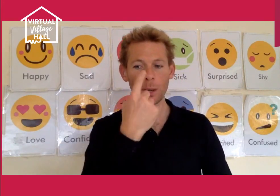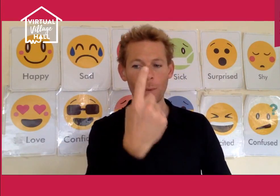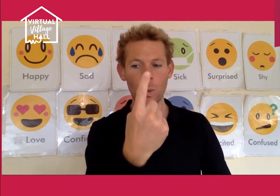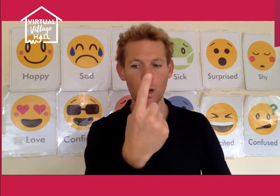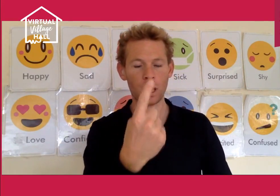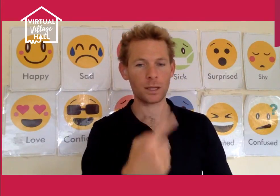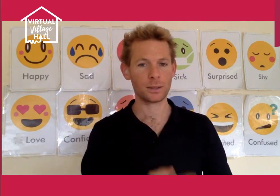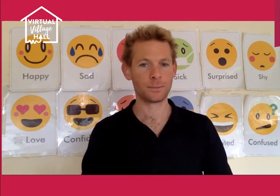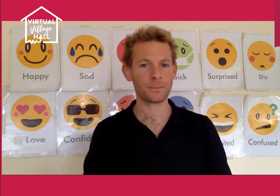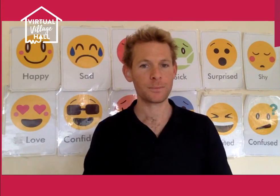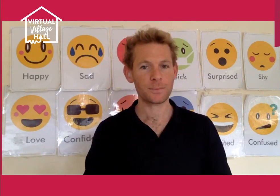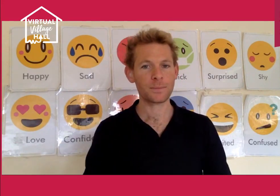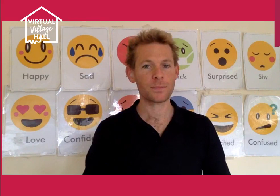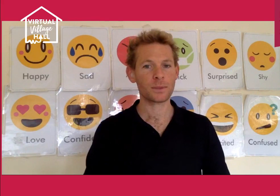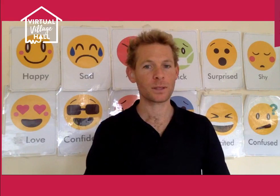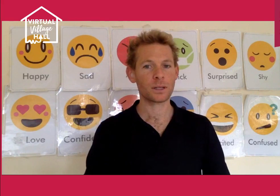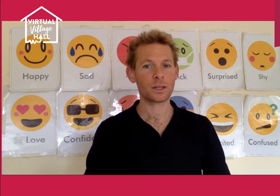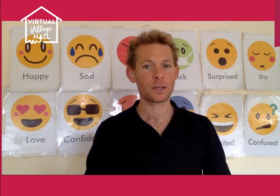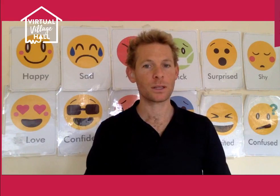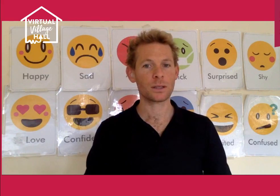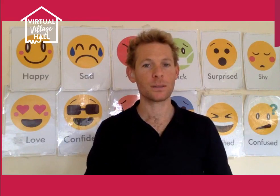answers. Ready? So, number one,